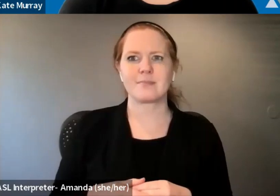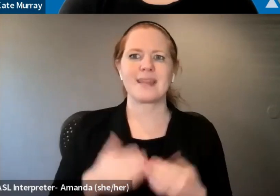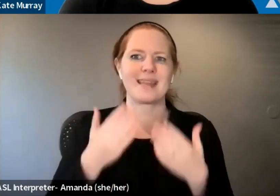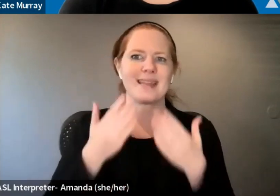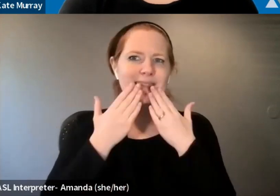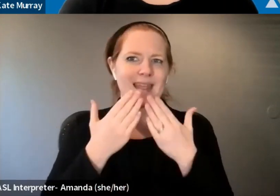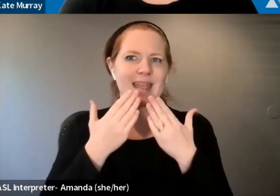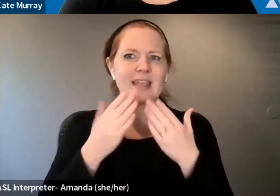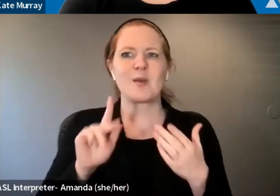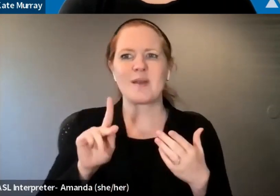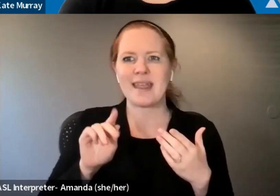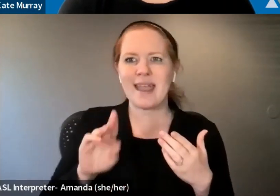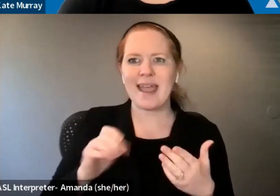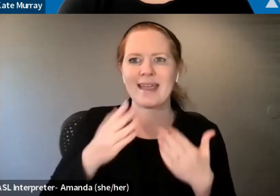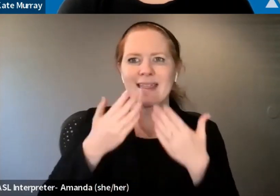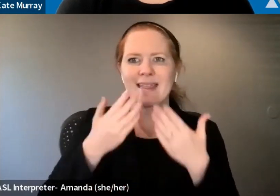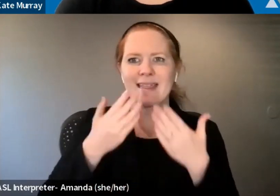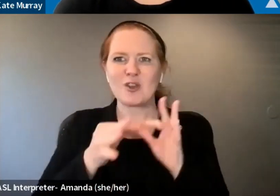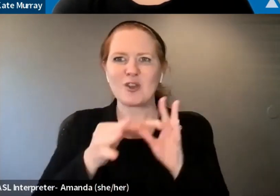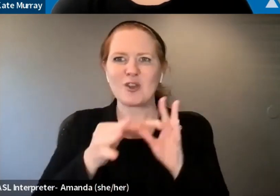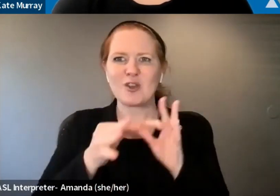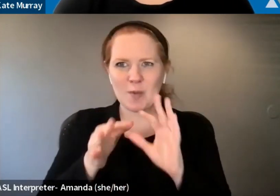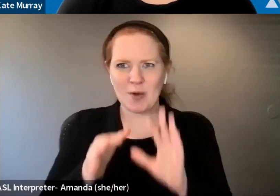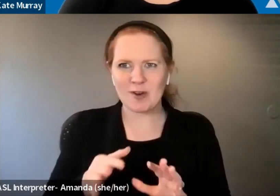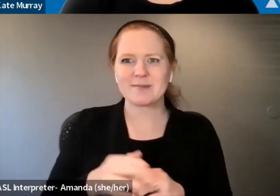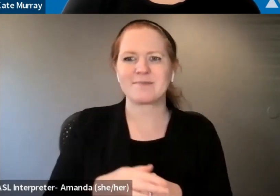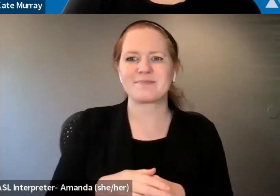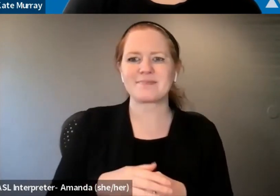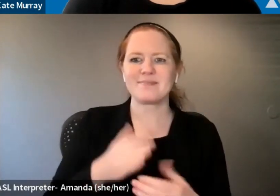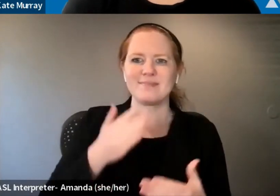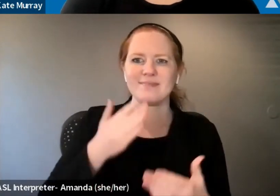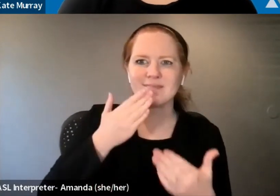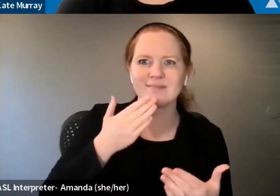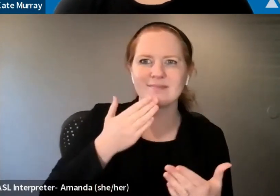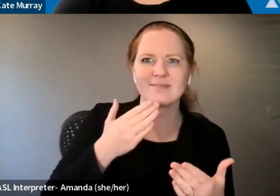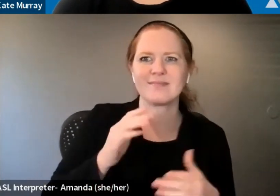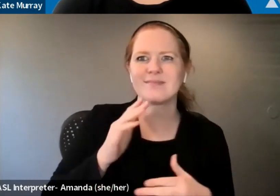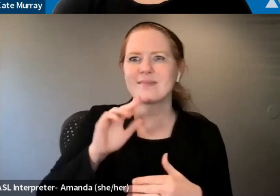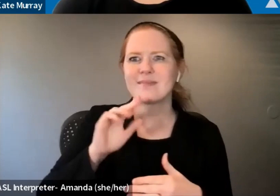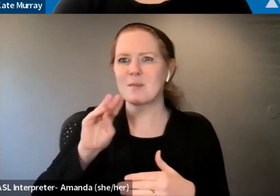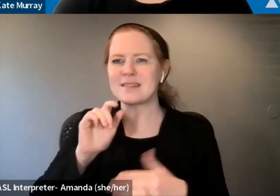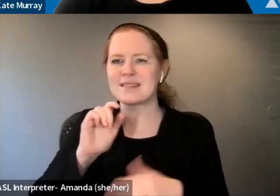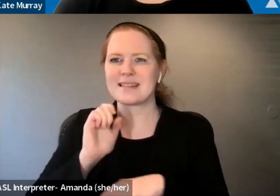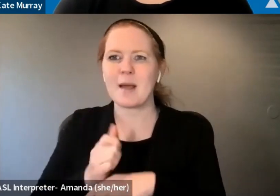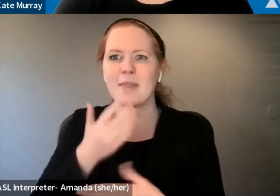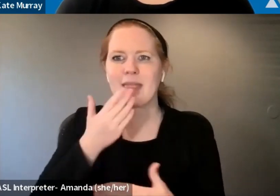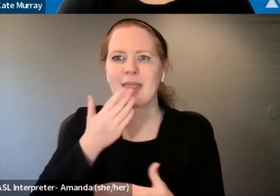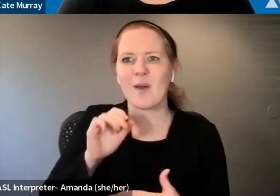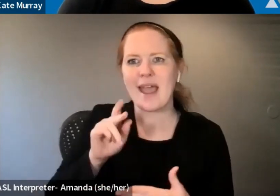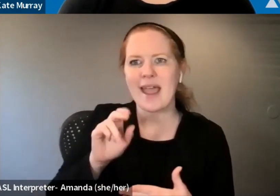to Kate, thank you to the interpreters, to Marcia who set this up, and to Erin, and thank you